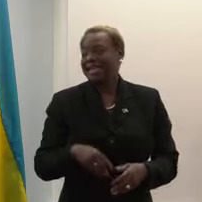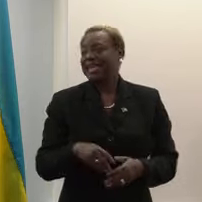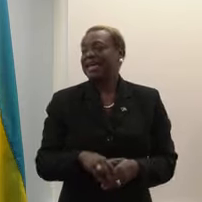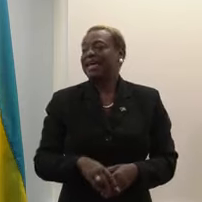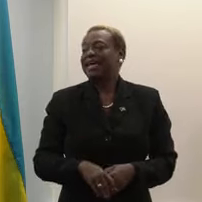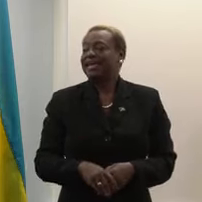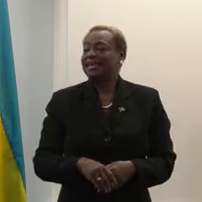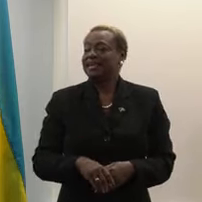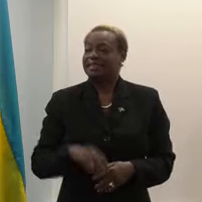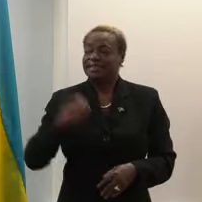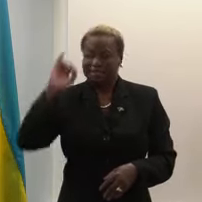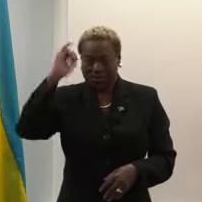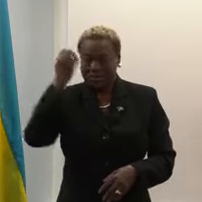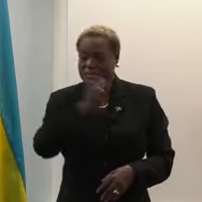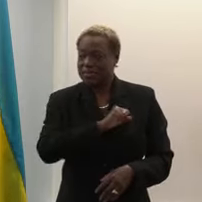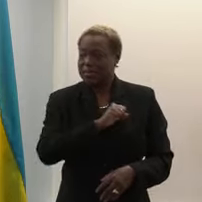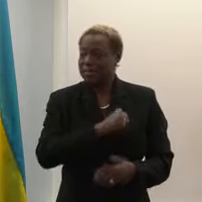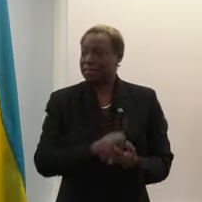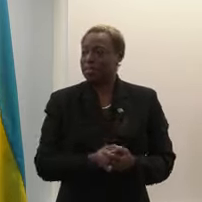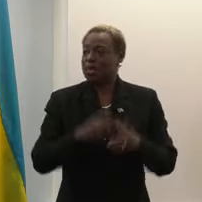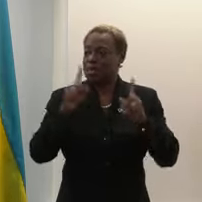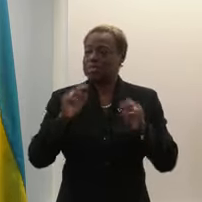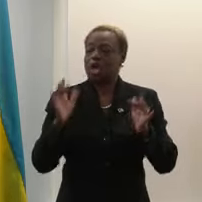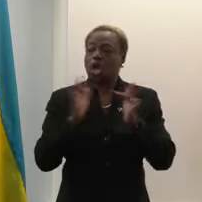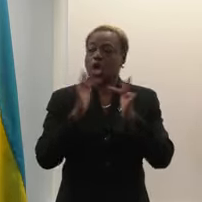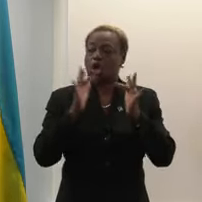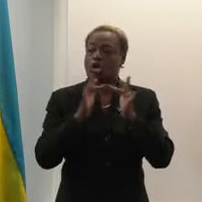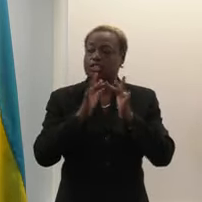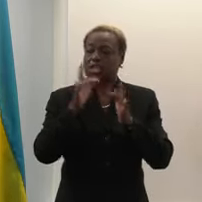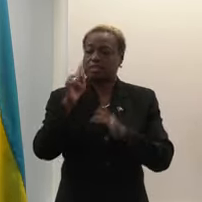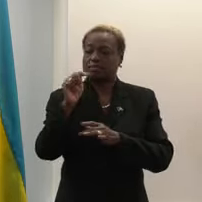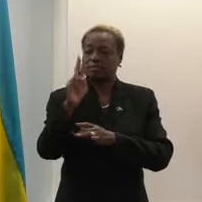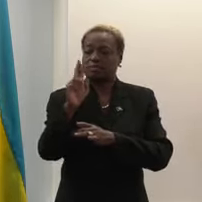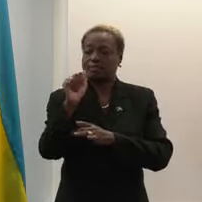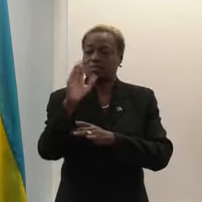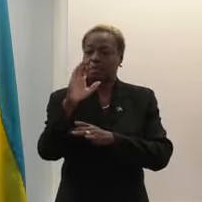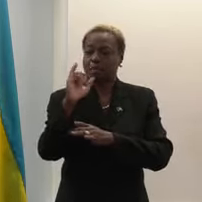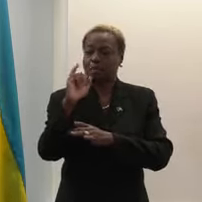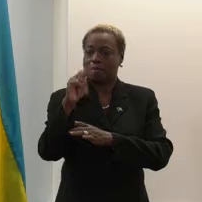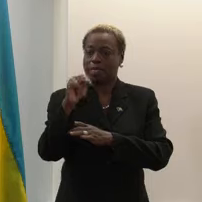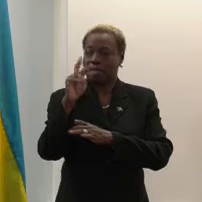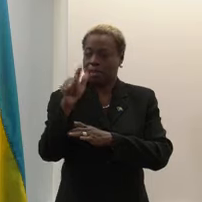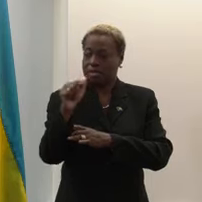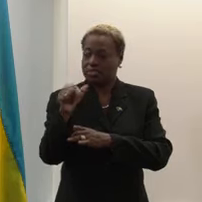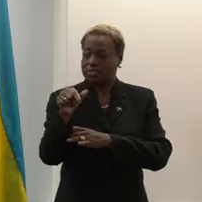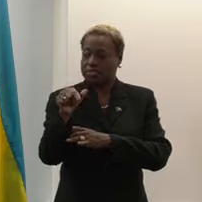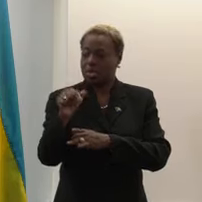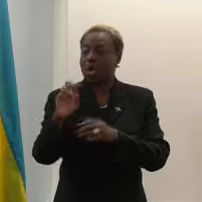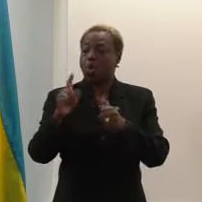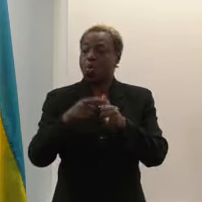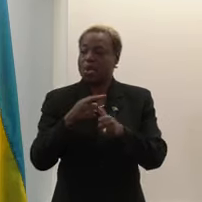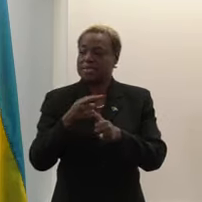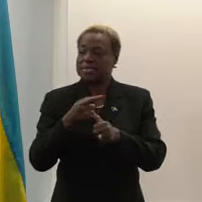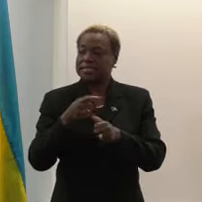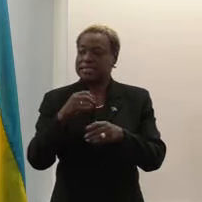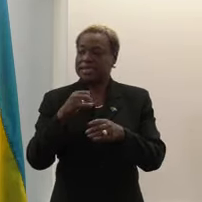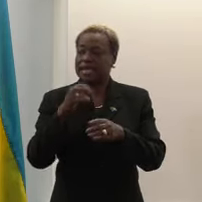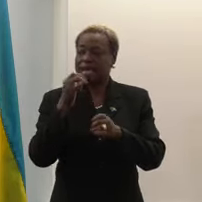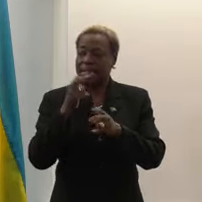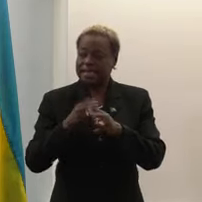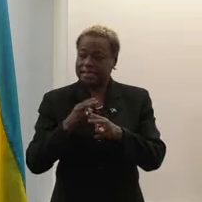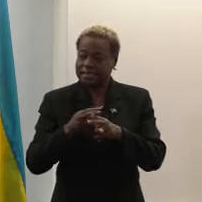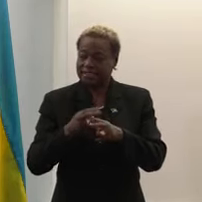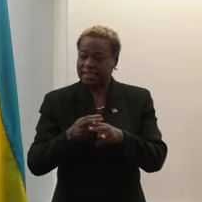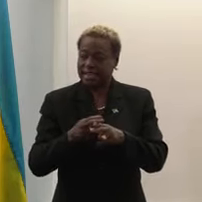RTV. My question has to do a bit with the contact tracing. It's my understanding that once a case has been identified, people who may have